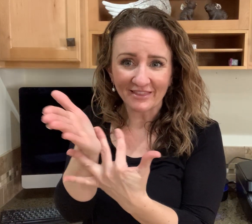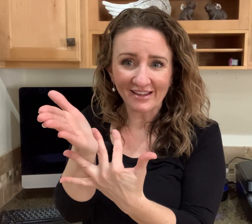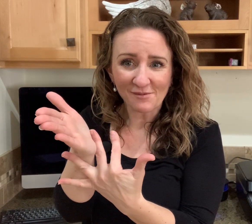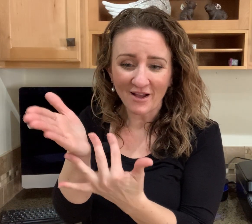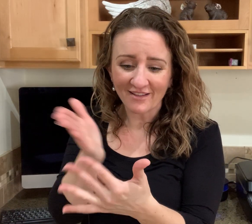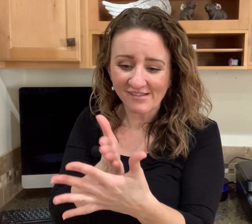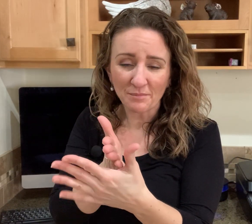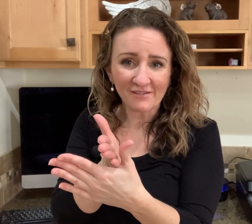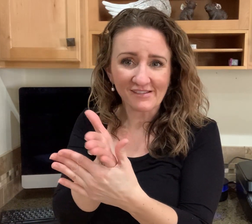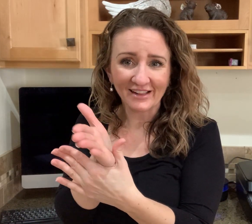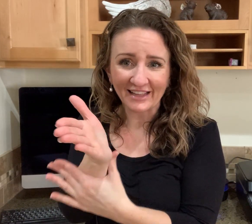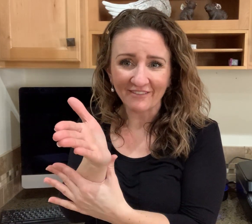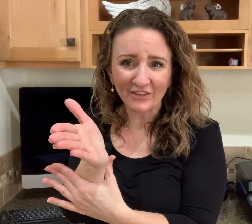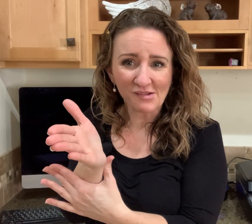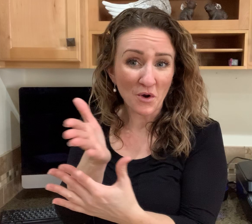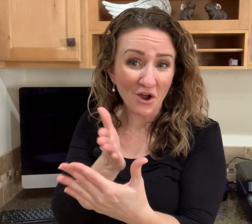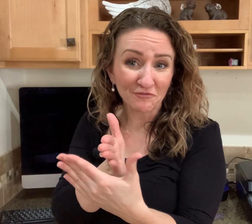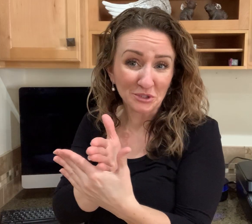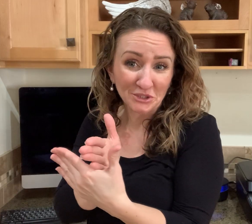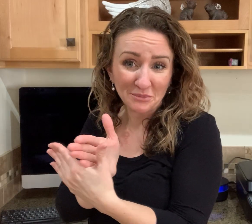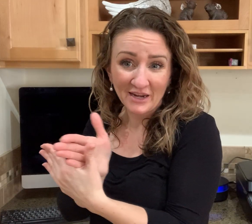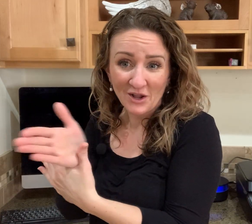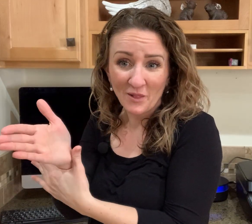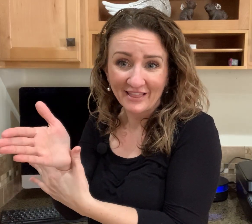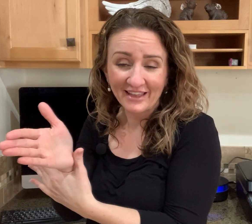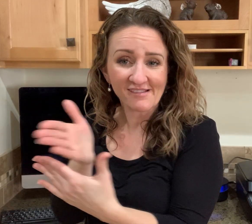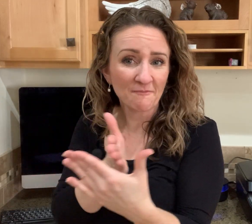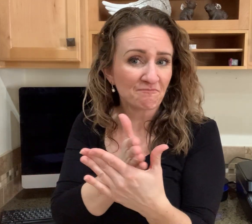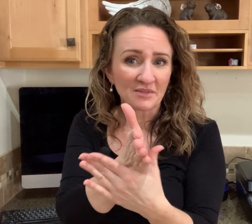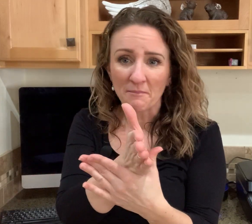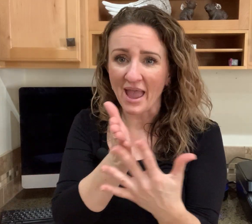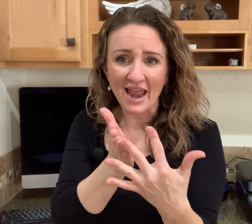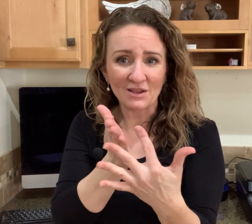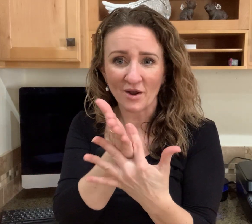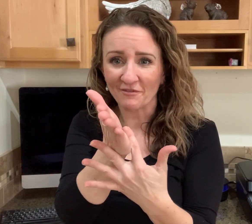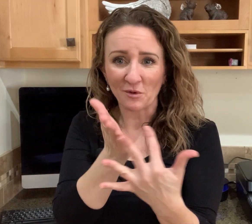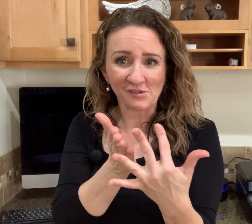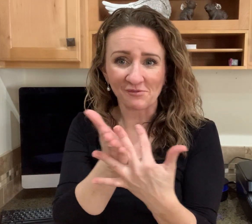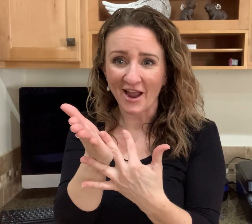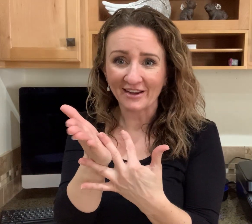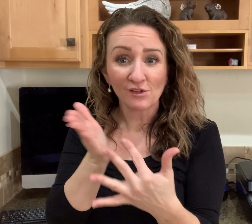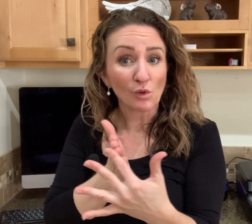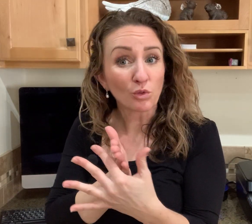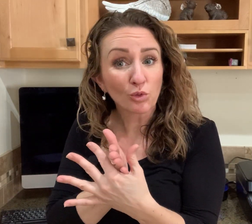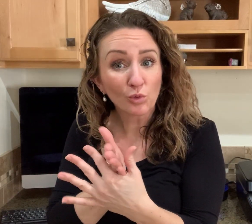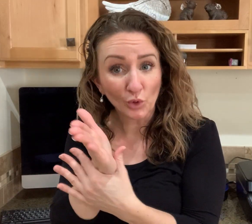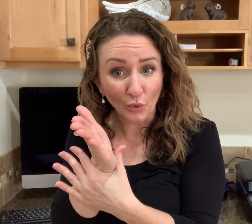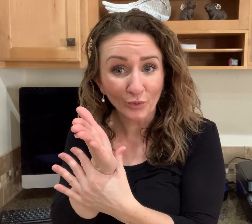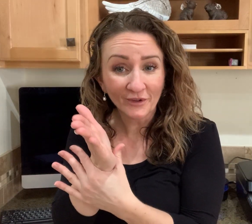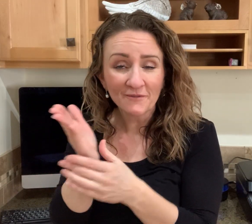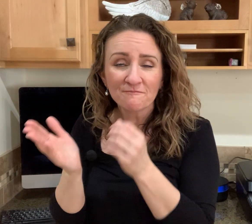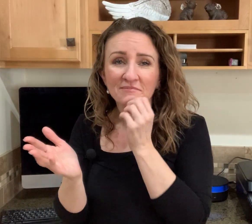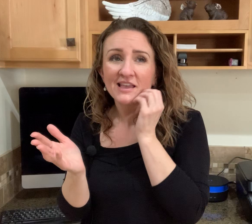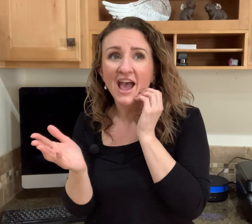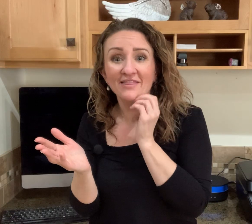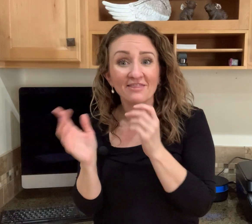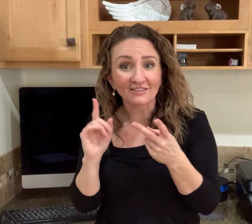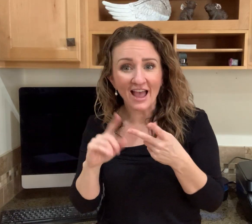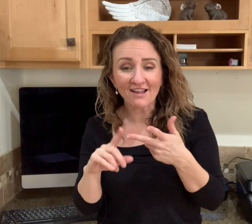these ones. Personally, it feels more comfortable to me to go like this, but any one of those is fine. So through. And then the last